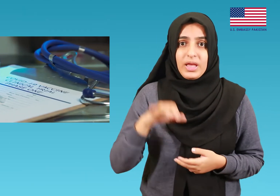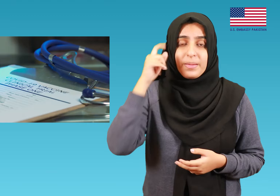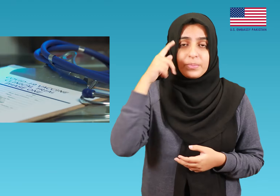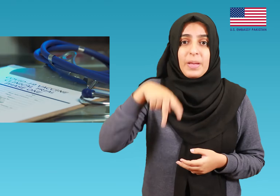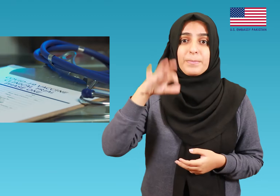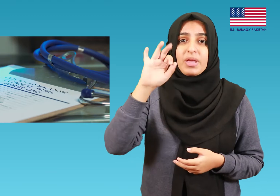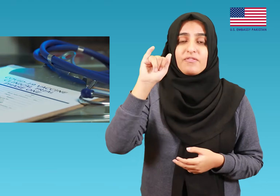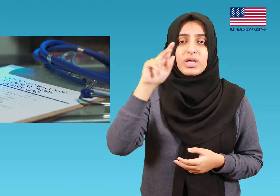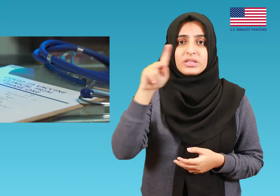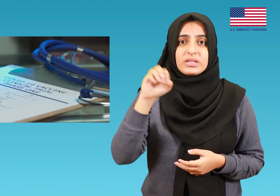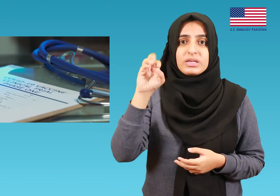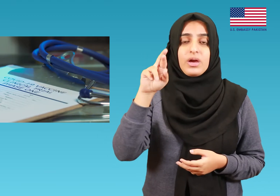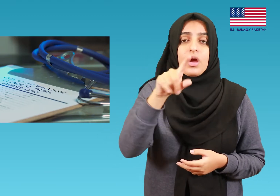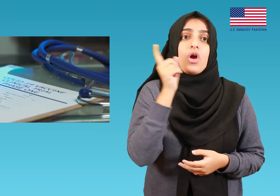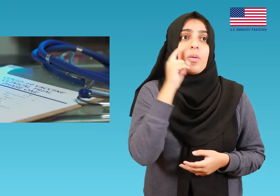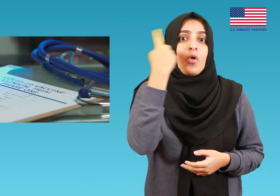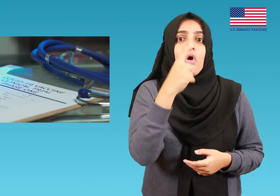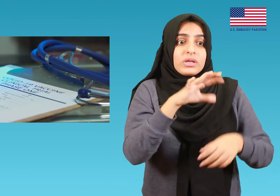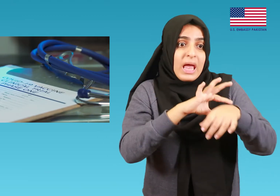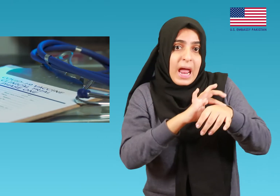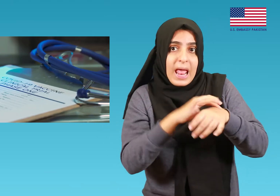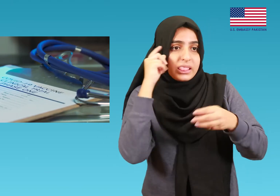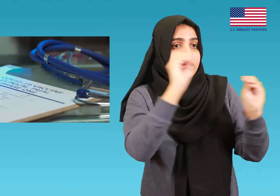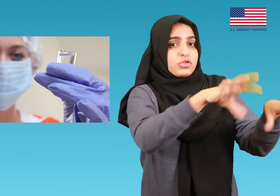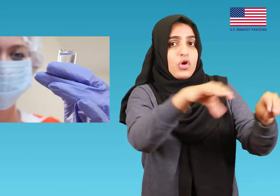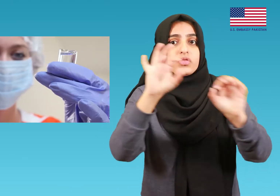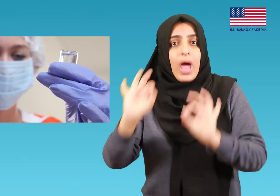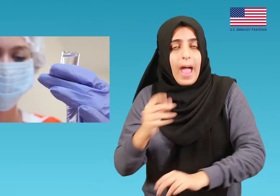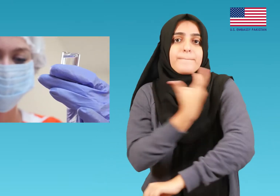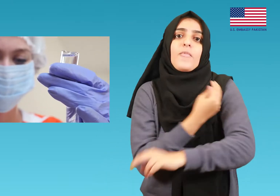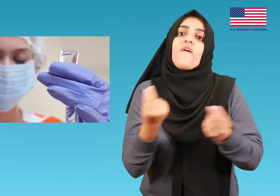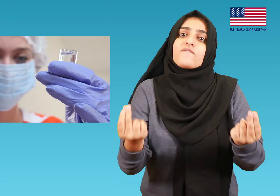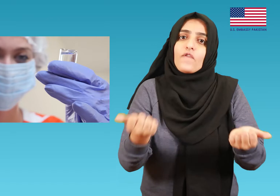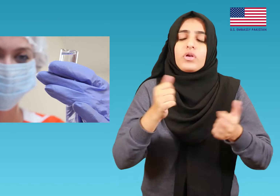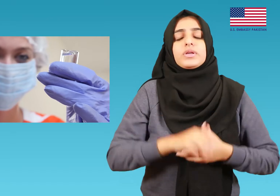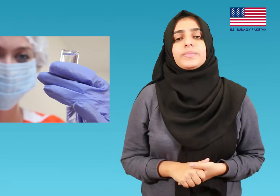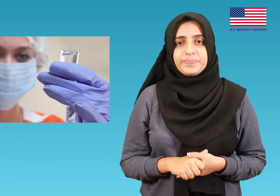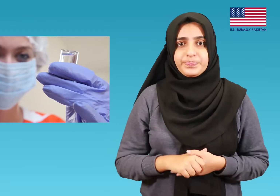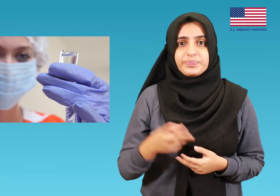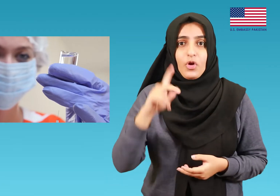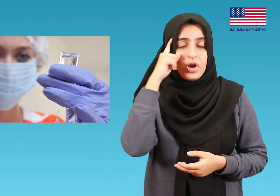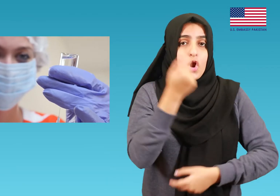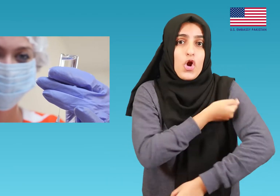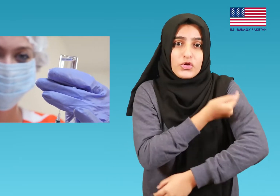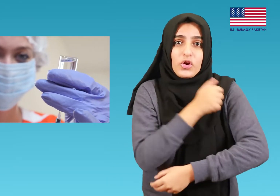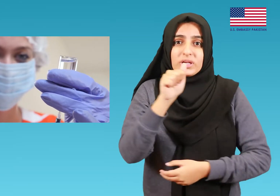Pfizer has plans to make its first doses available to healthcare workers. For instance, Dr. Anthony